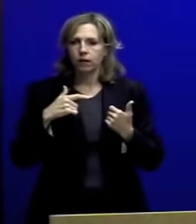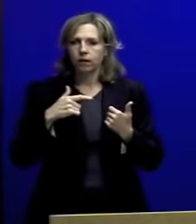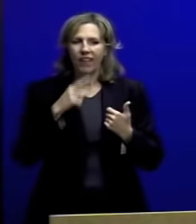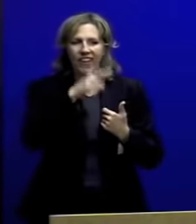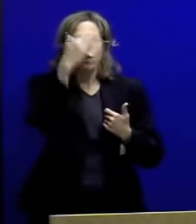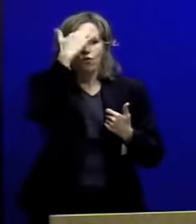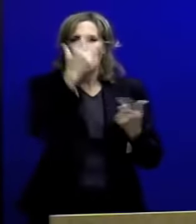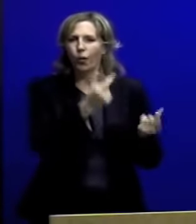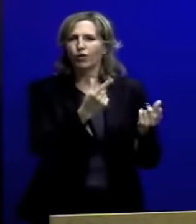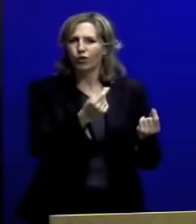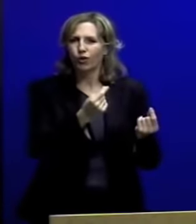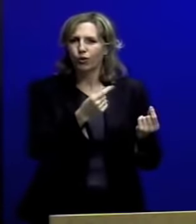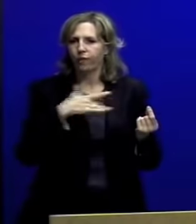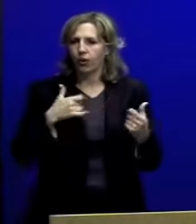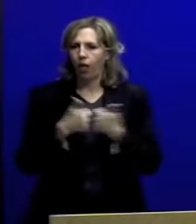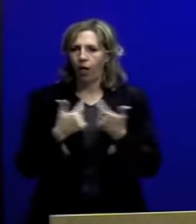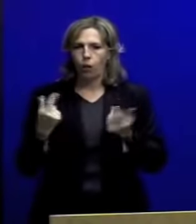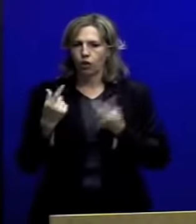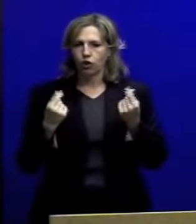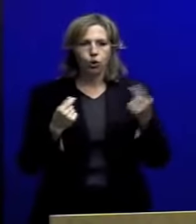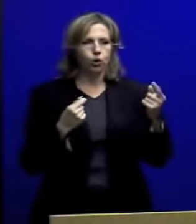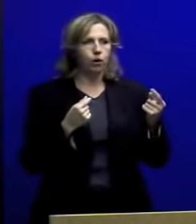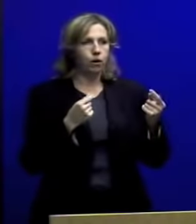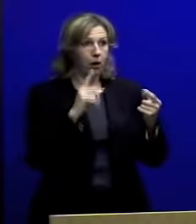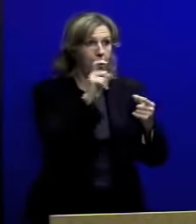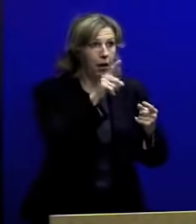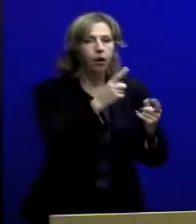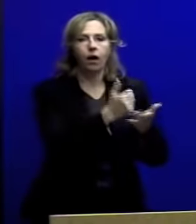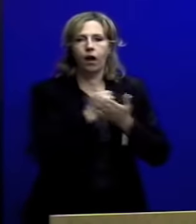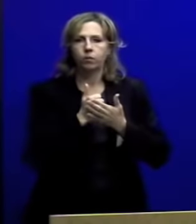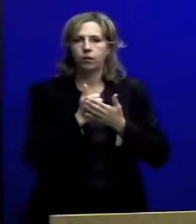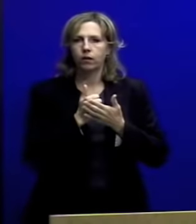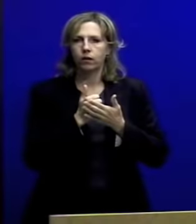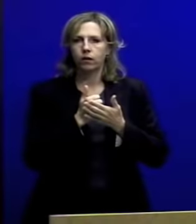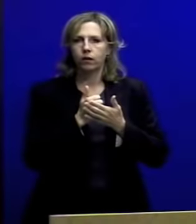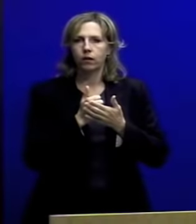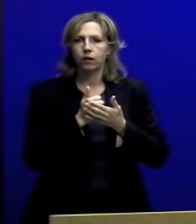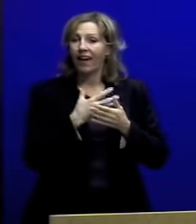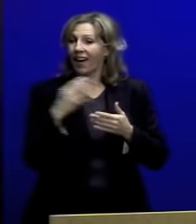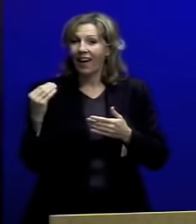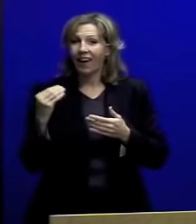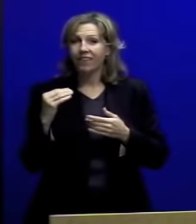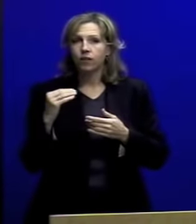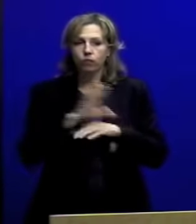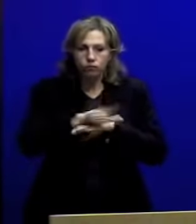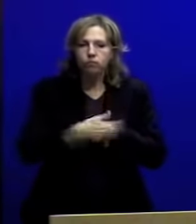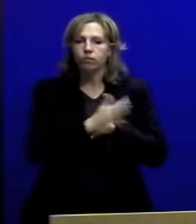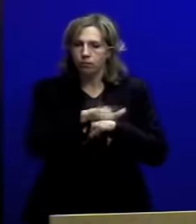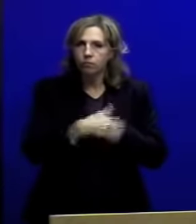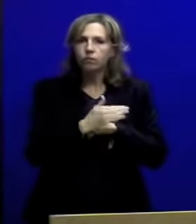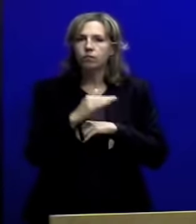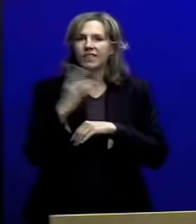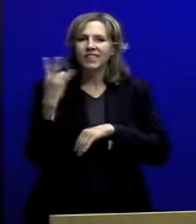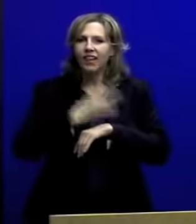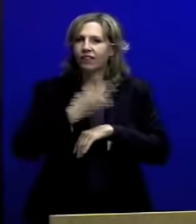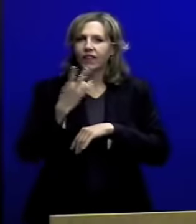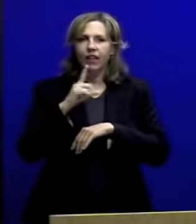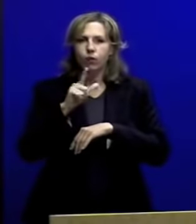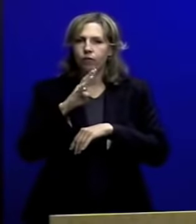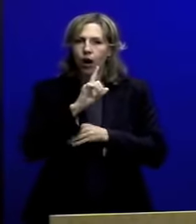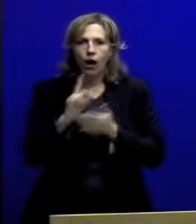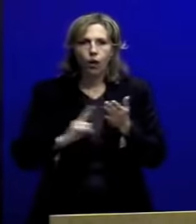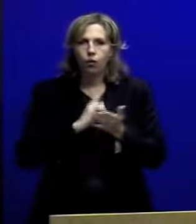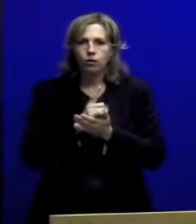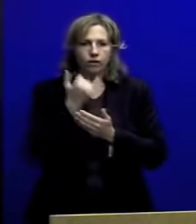They would also say it's knowing that they have advice 24 hours a day, 7 days a week by phone,